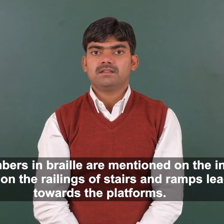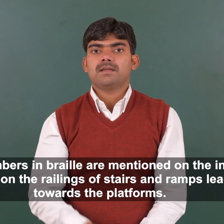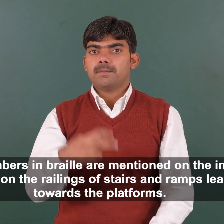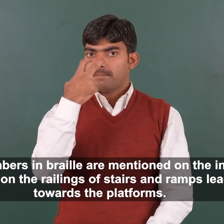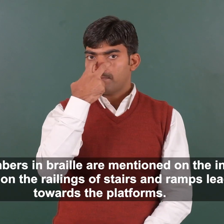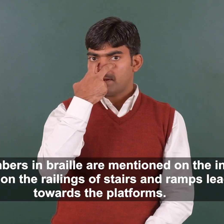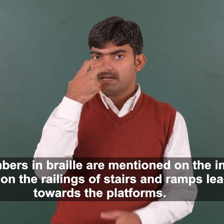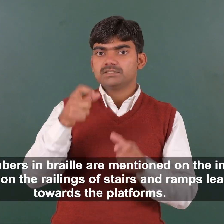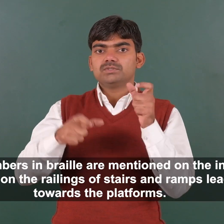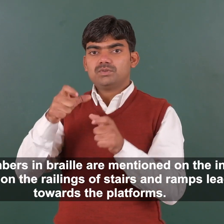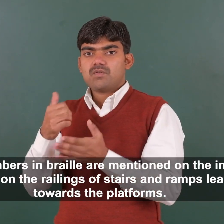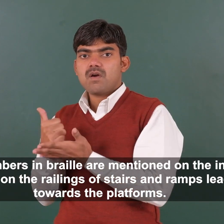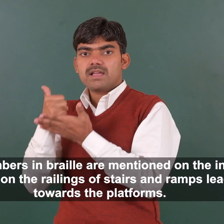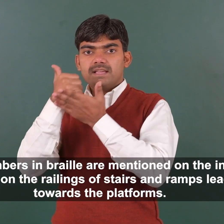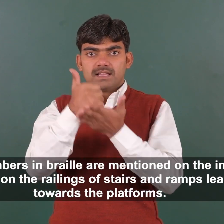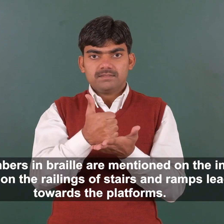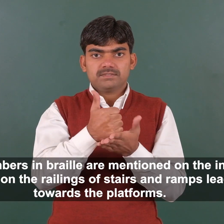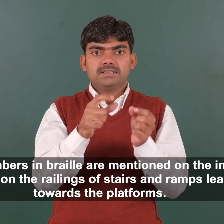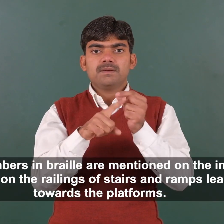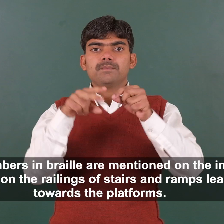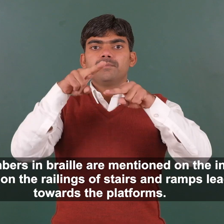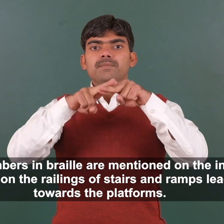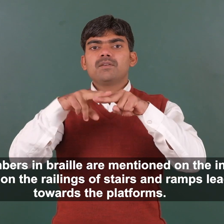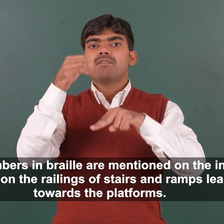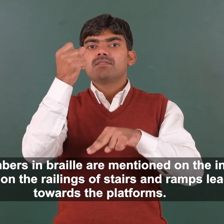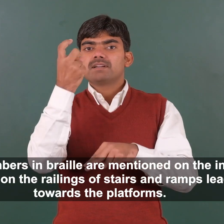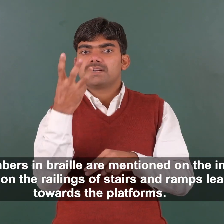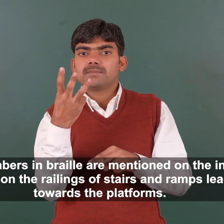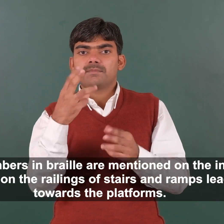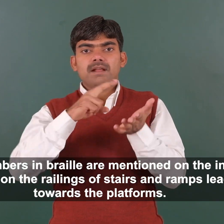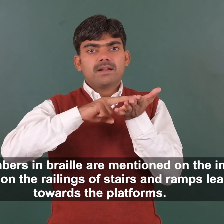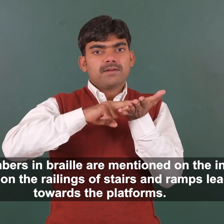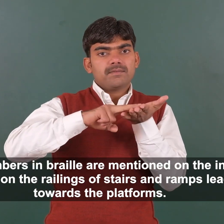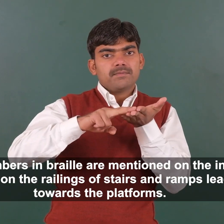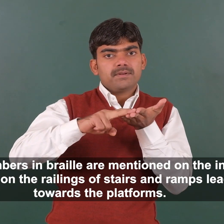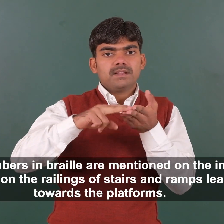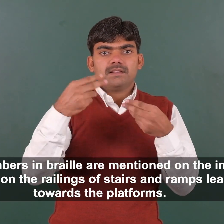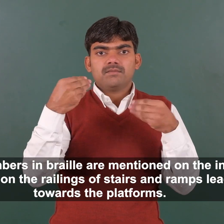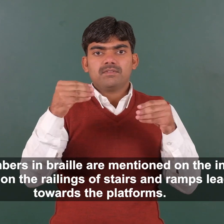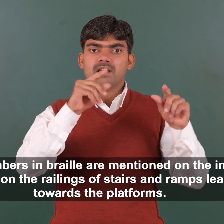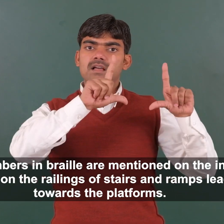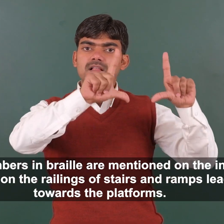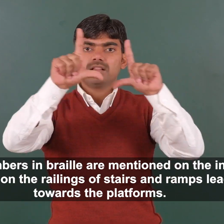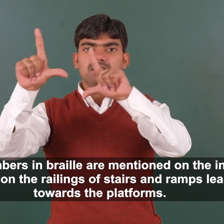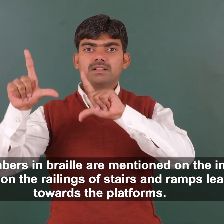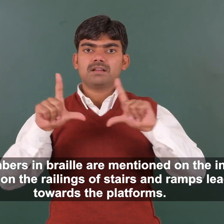Platform numbers in Braille are mentioned on the indicators installed on the railings of